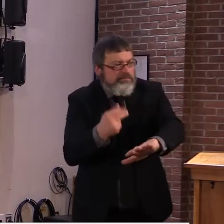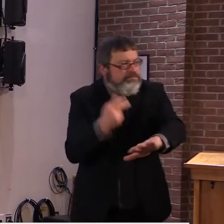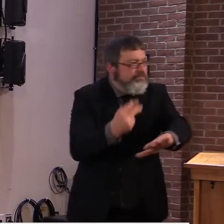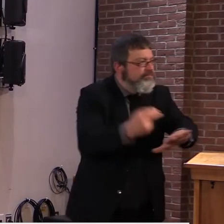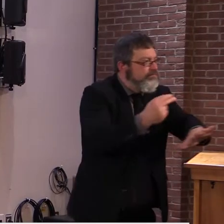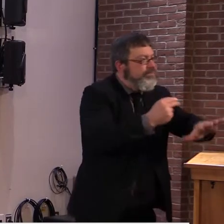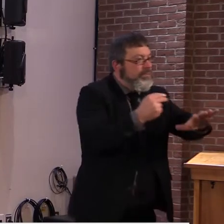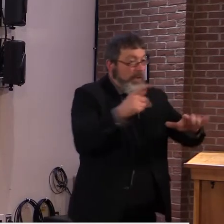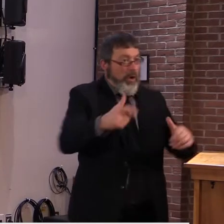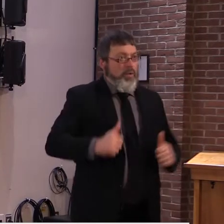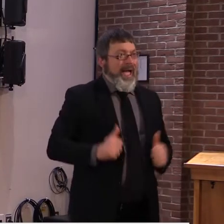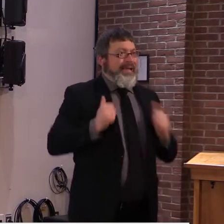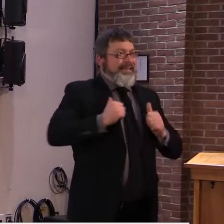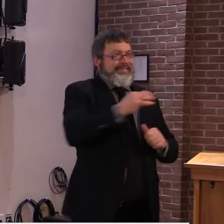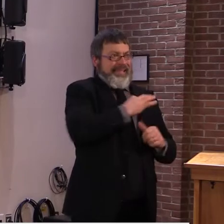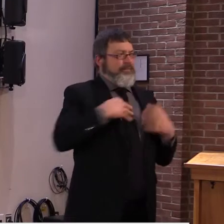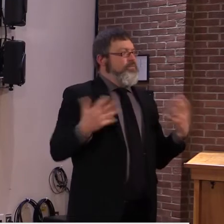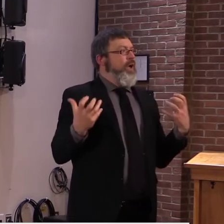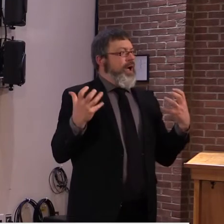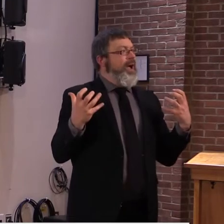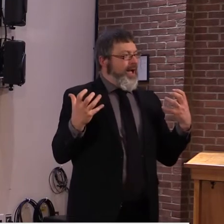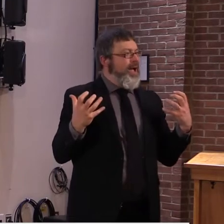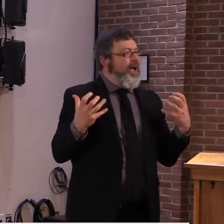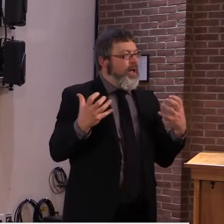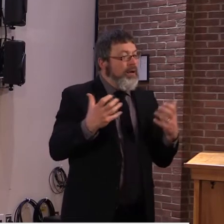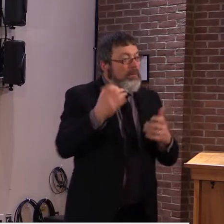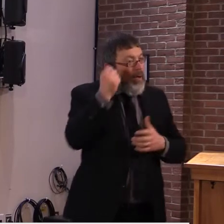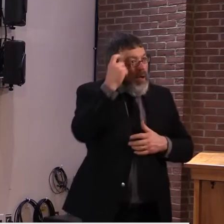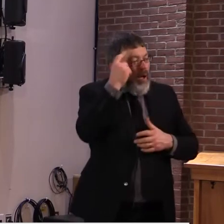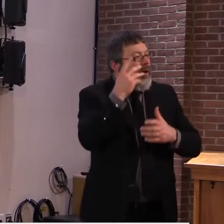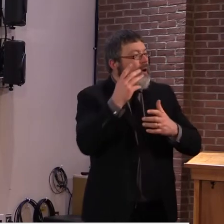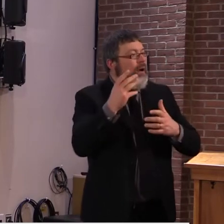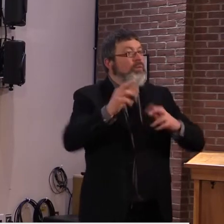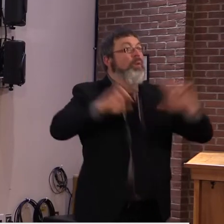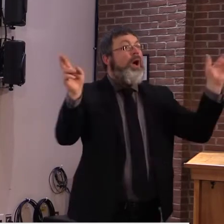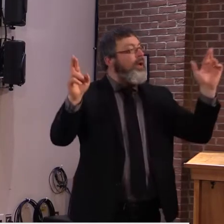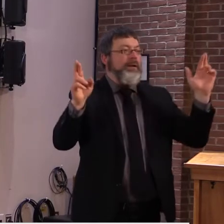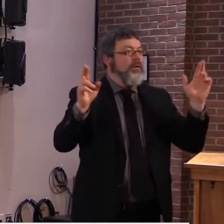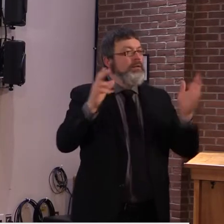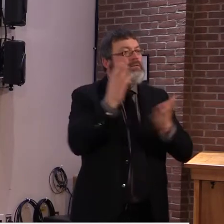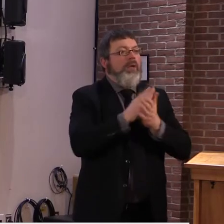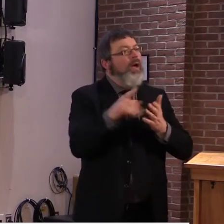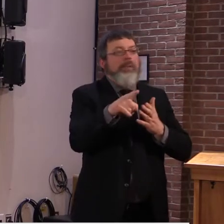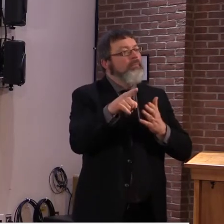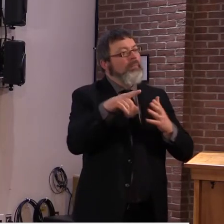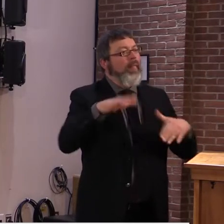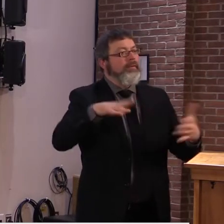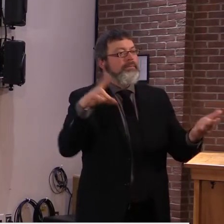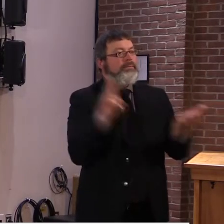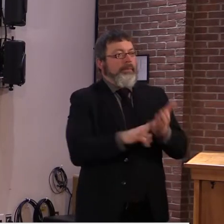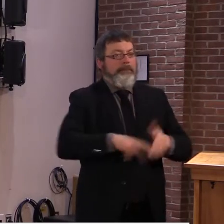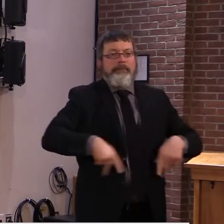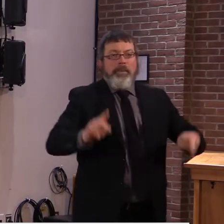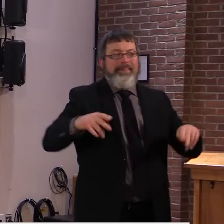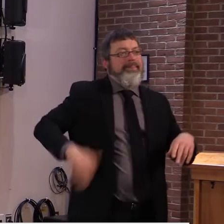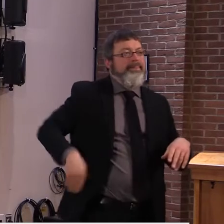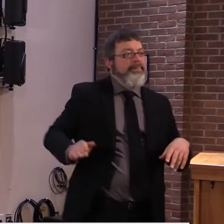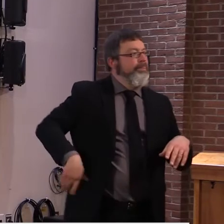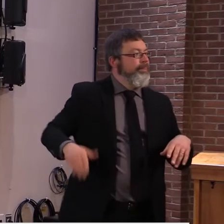some challenges in getting the consents for all of those residents, since many of the consents need to come from family members.